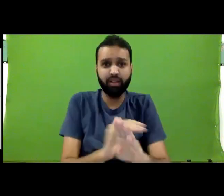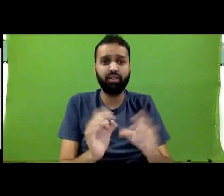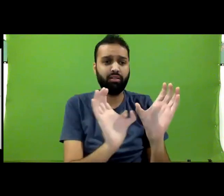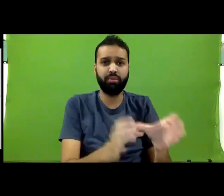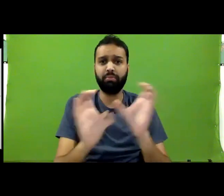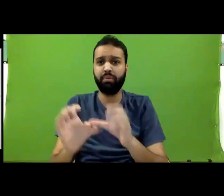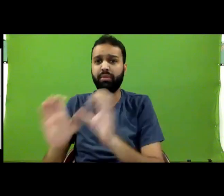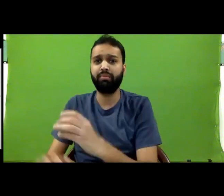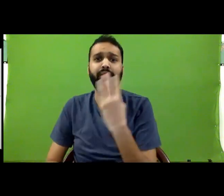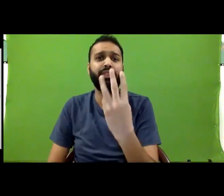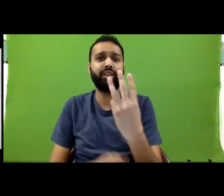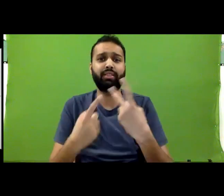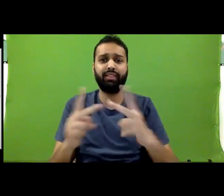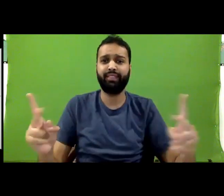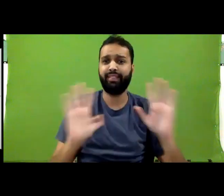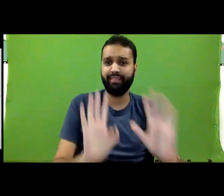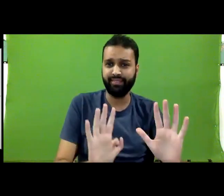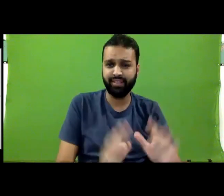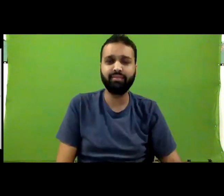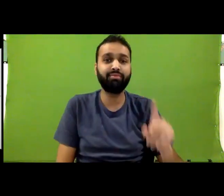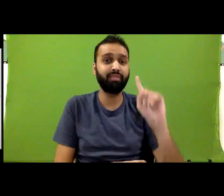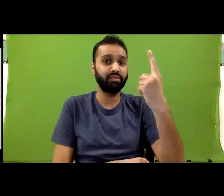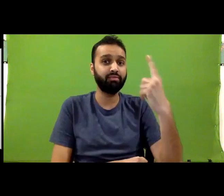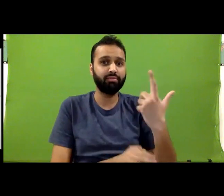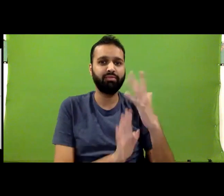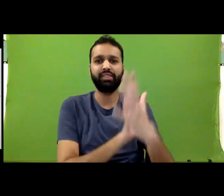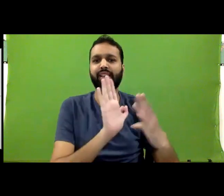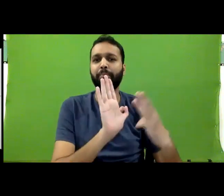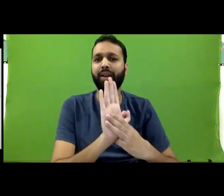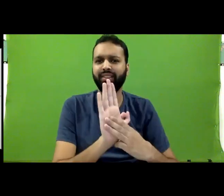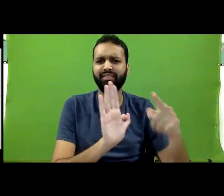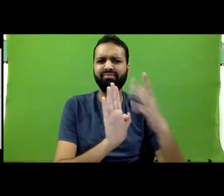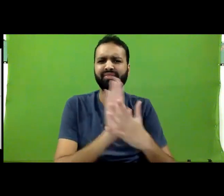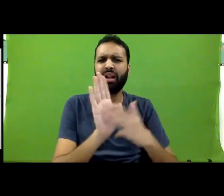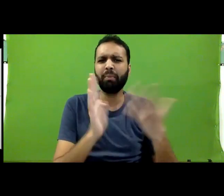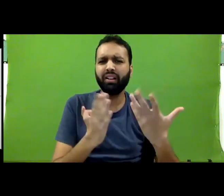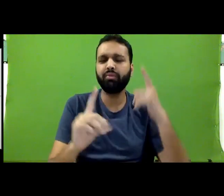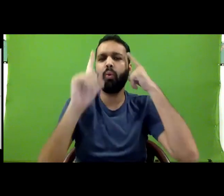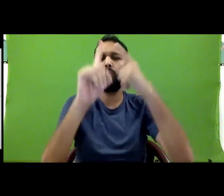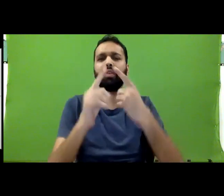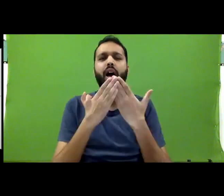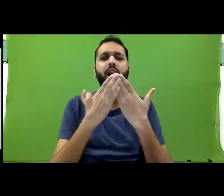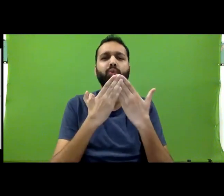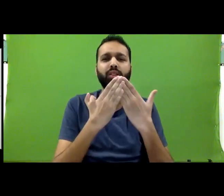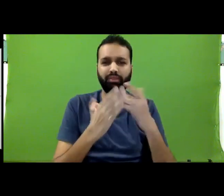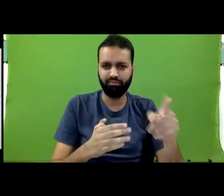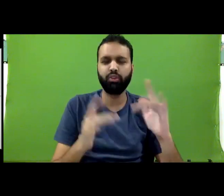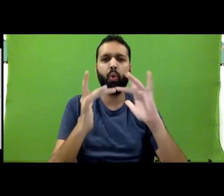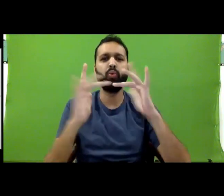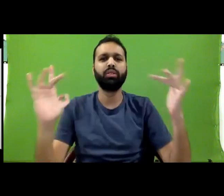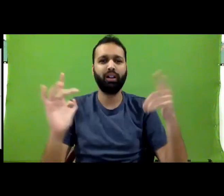Uniki, under Uniki, there are certain groups. There are 3 groups. The first is called Sign Medium. What is Sign